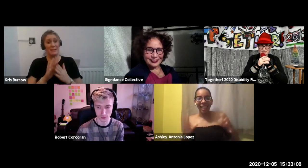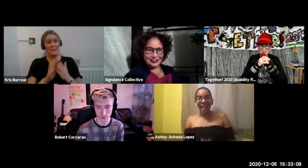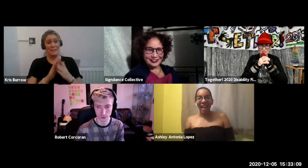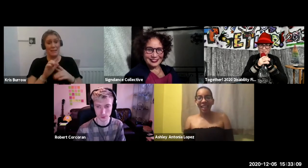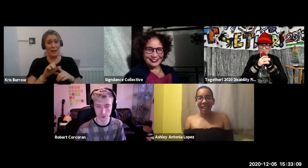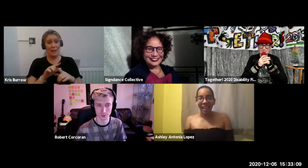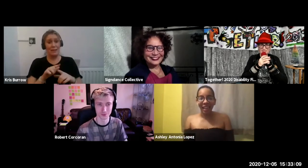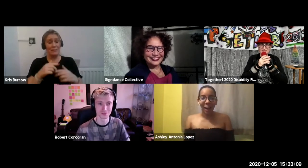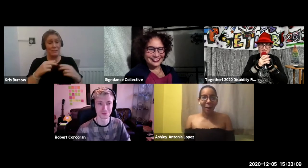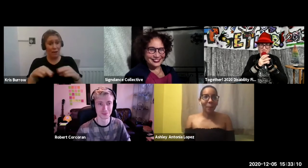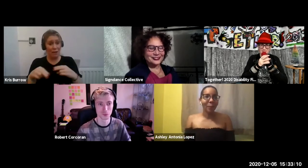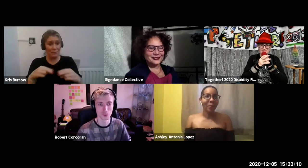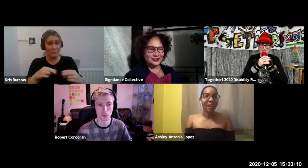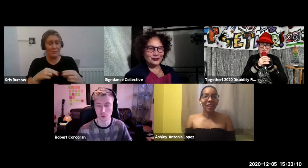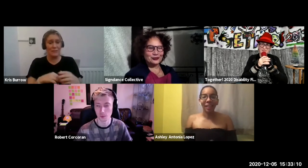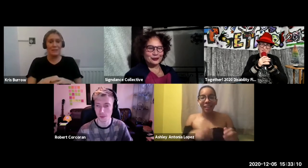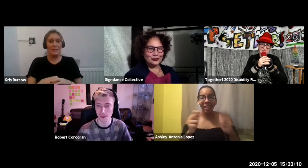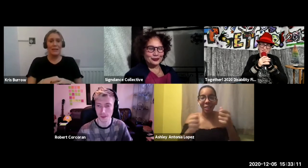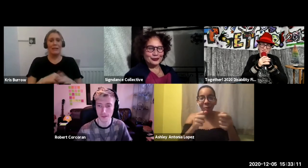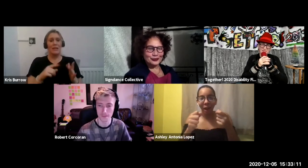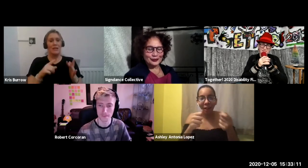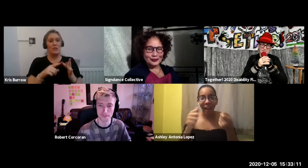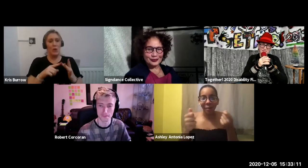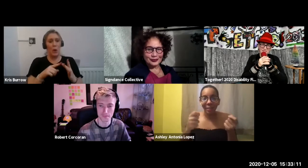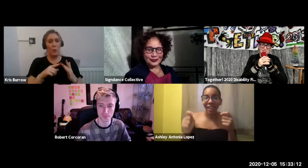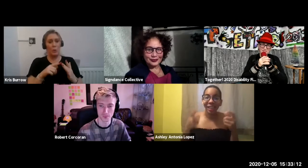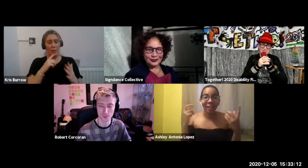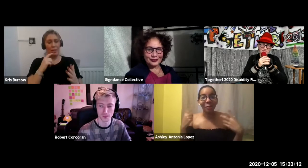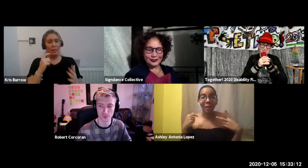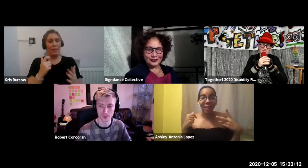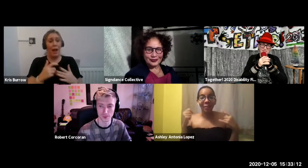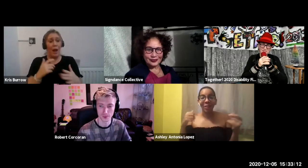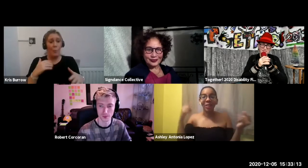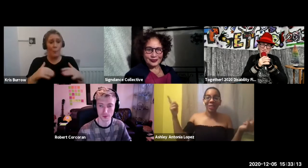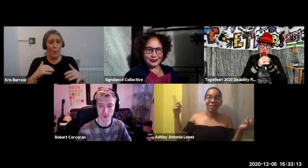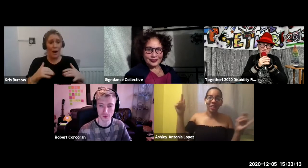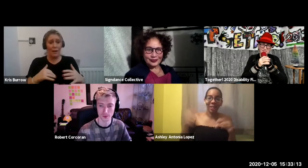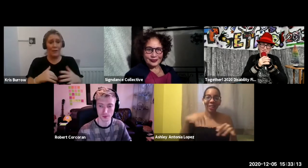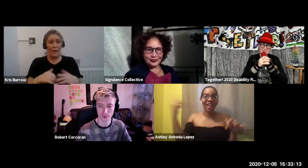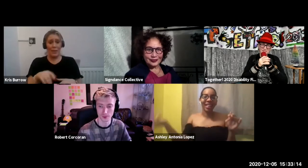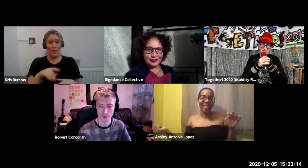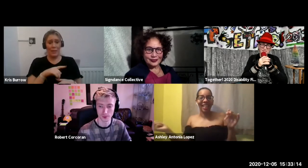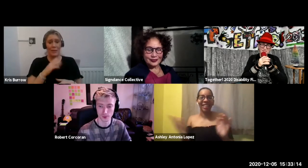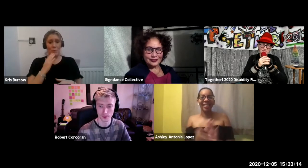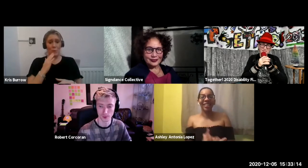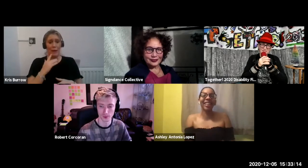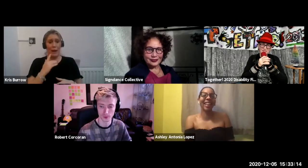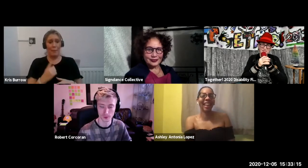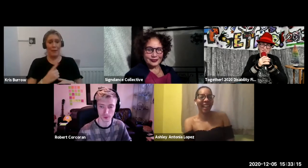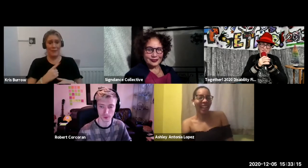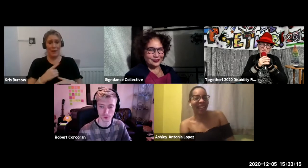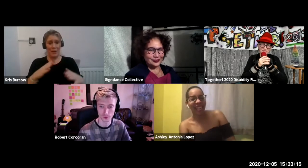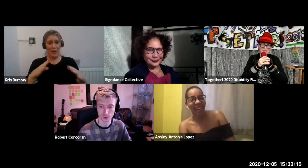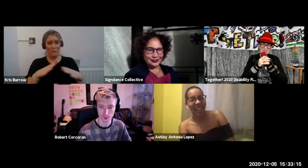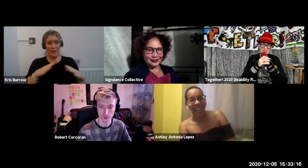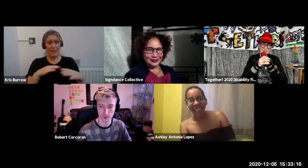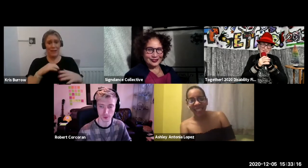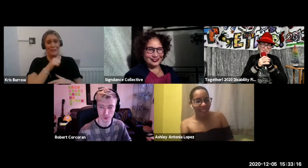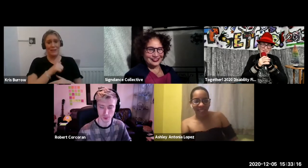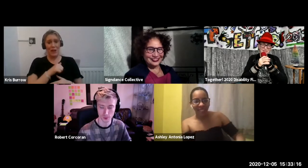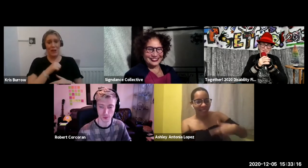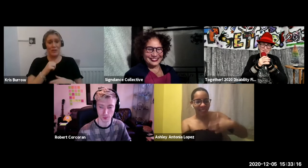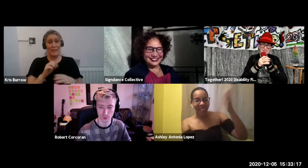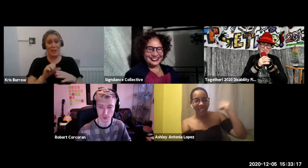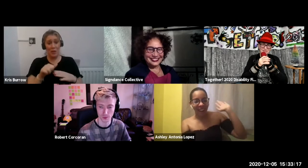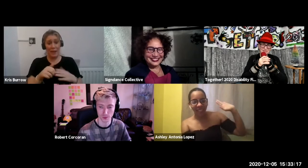elated. And then this is while I was like getting ready for surgery. So the next day, so you